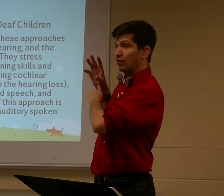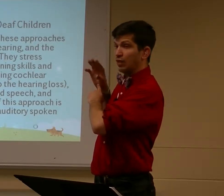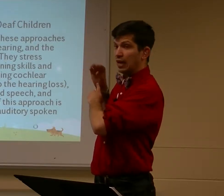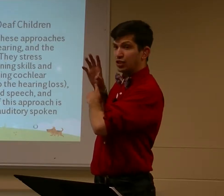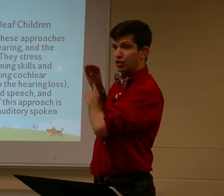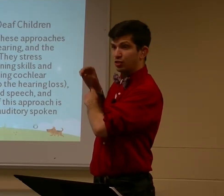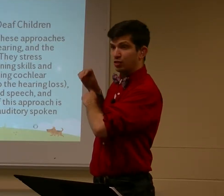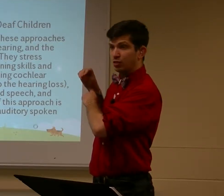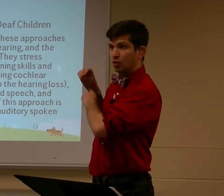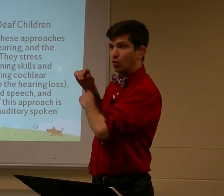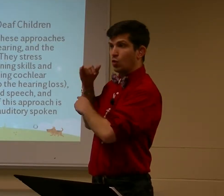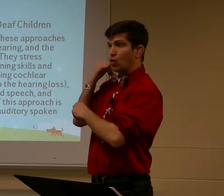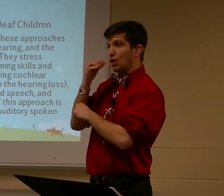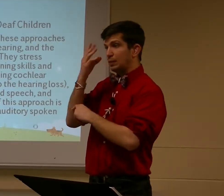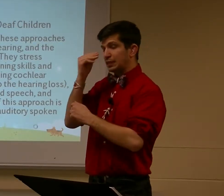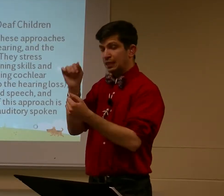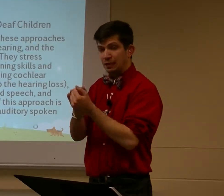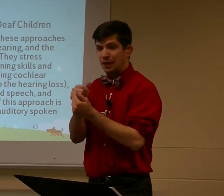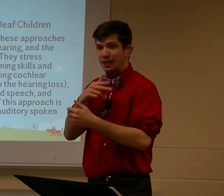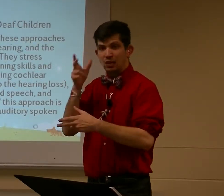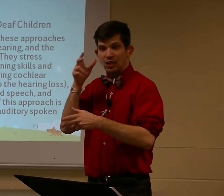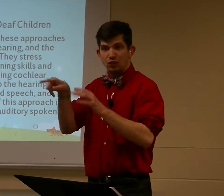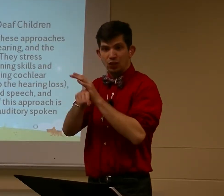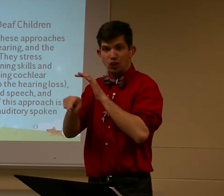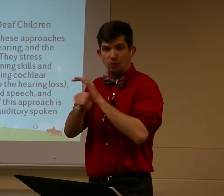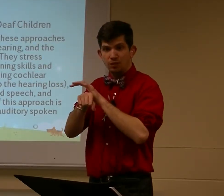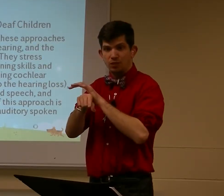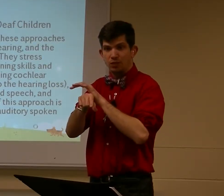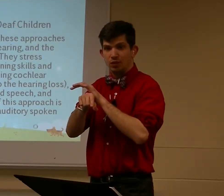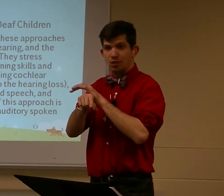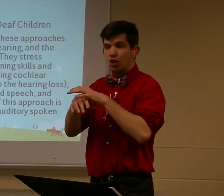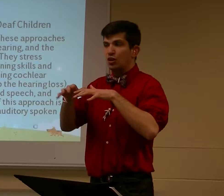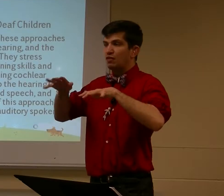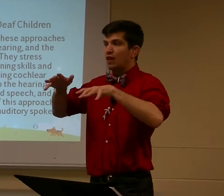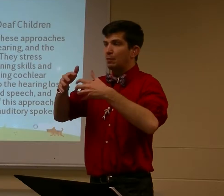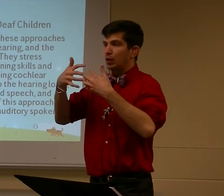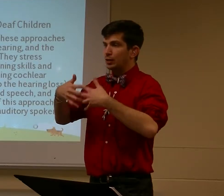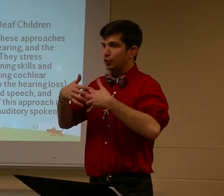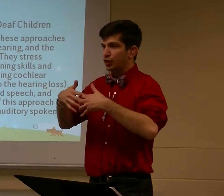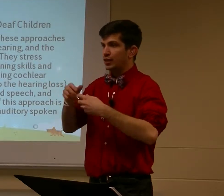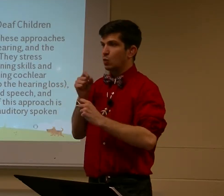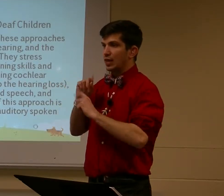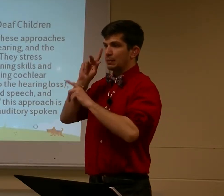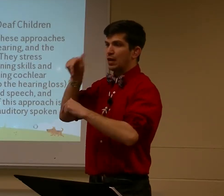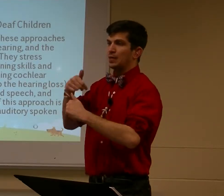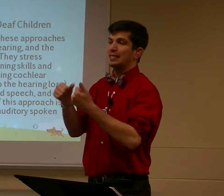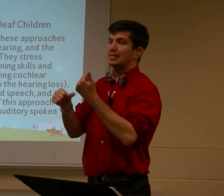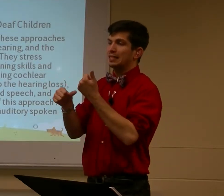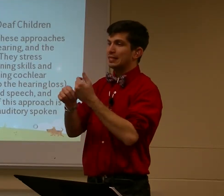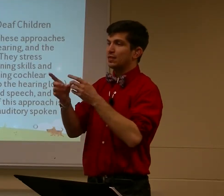flash. Or if I'm asleep, I cannot hear the alarm. I have a vibrating machine that wakes me up and assistive